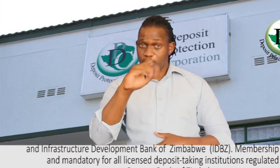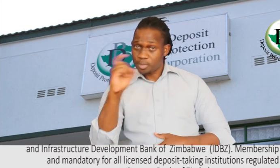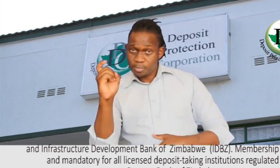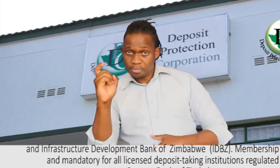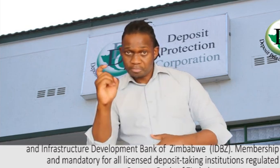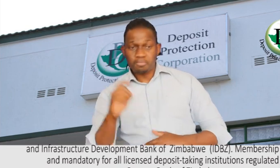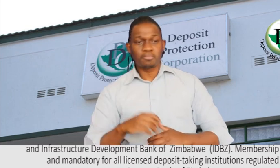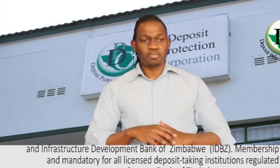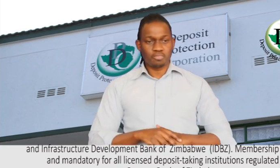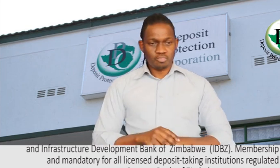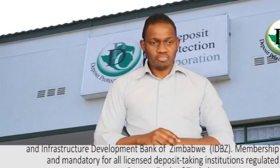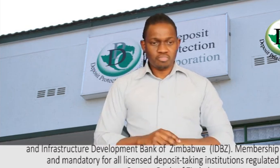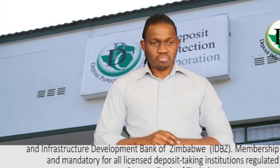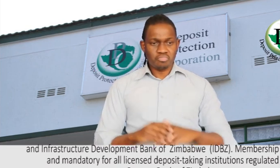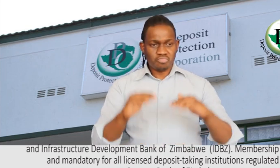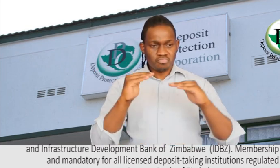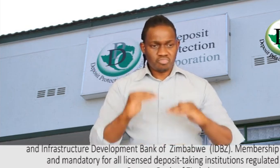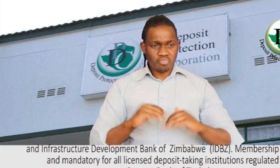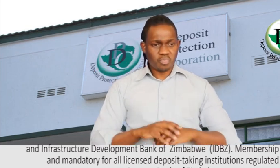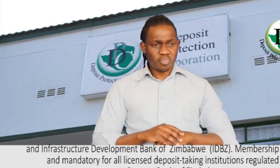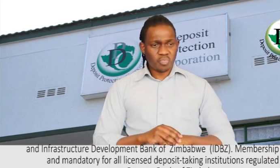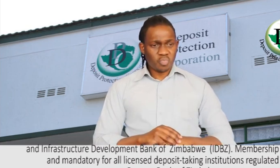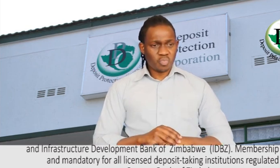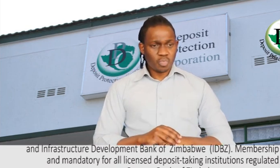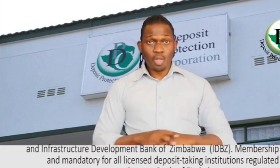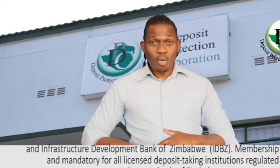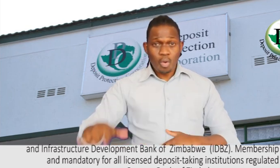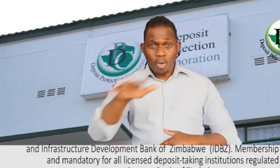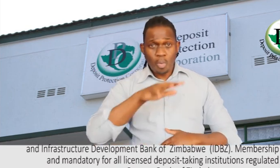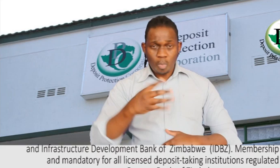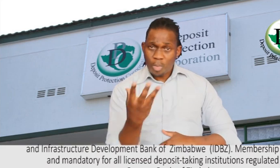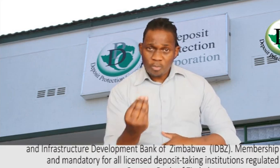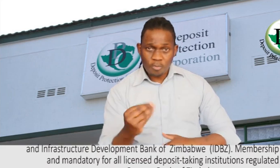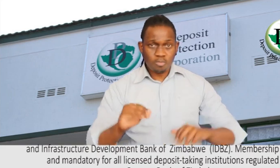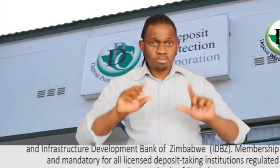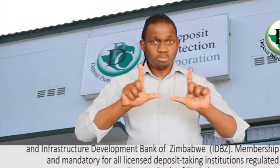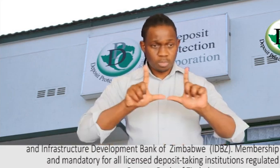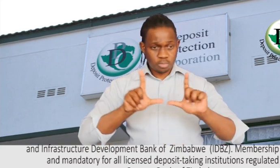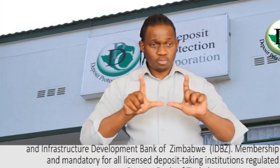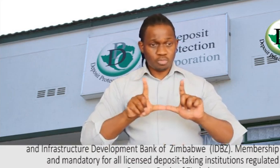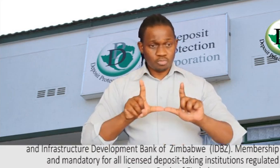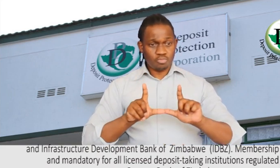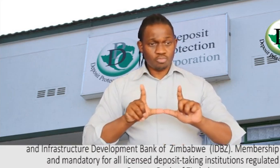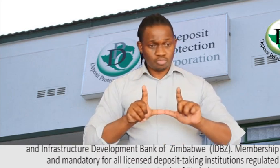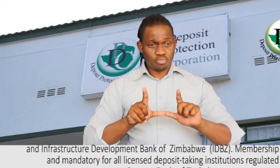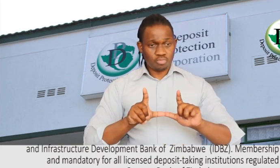and Infrastructure Development Bank of Zimbabwe, IDBZ. Membership is automatic and mandatory for